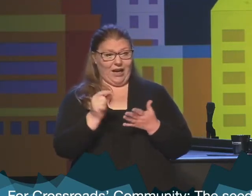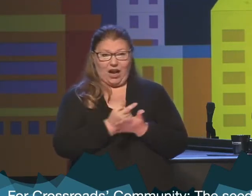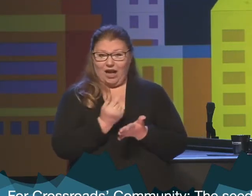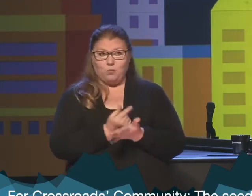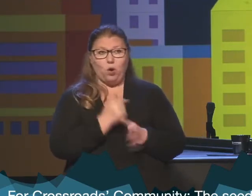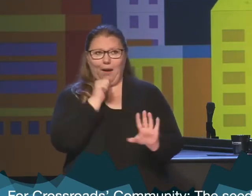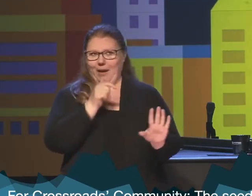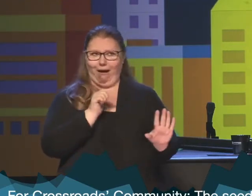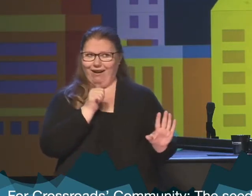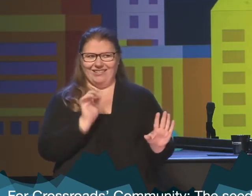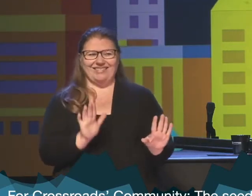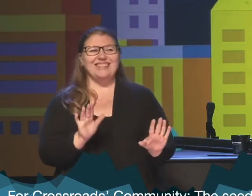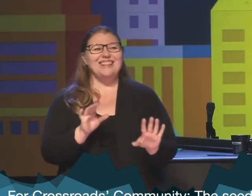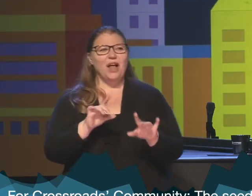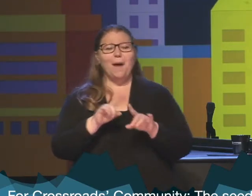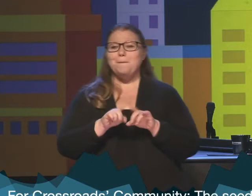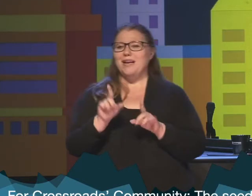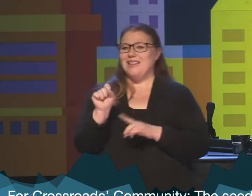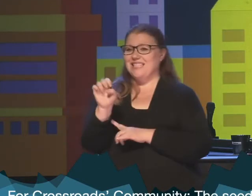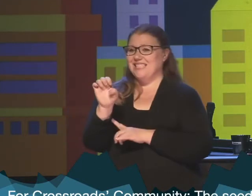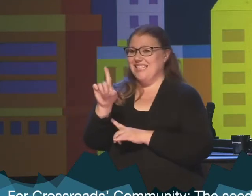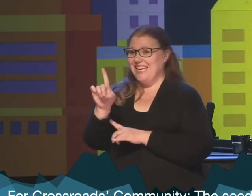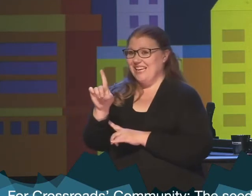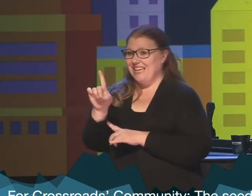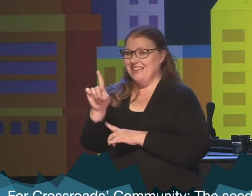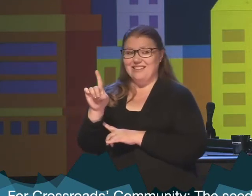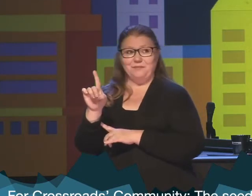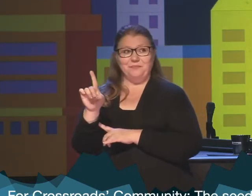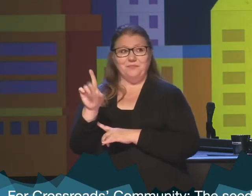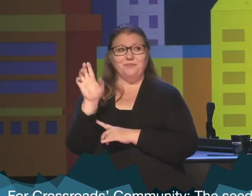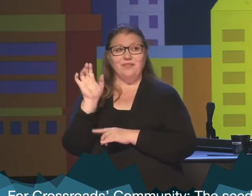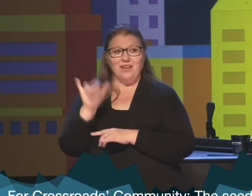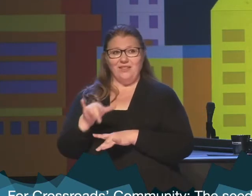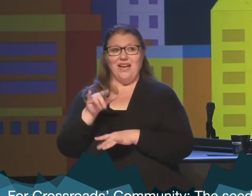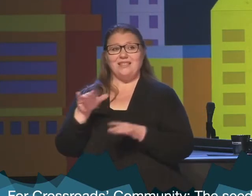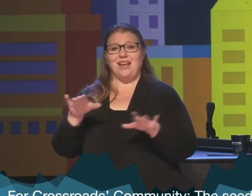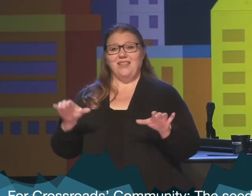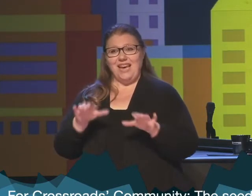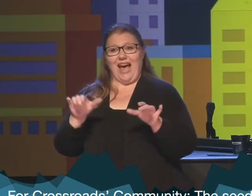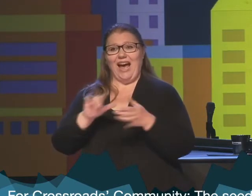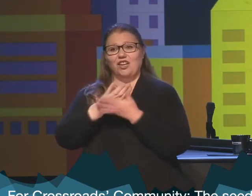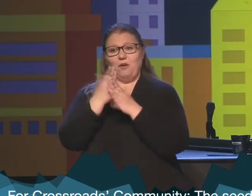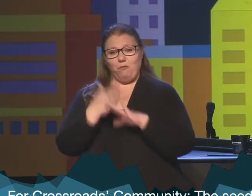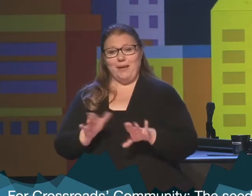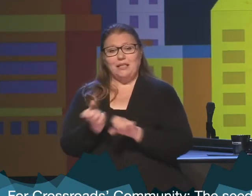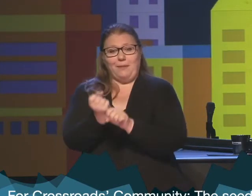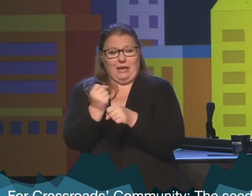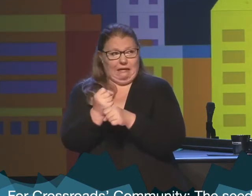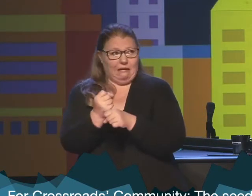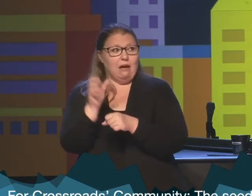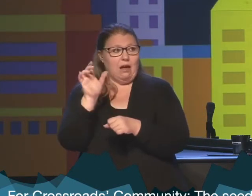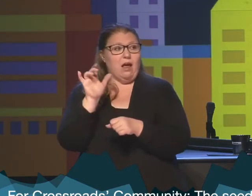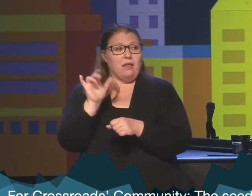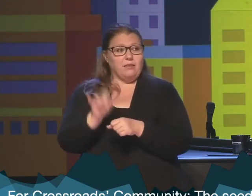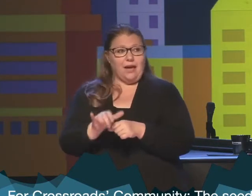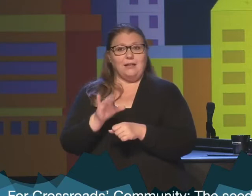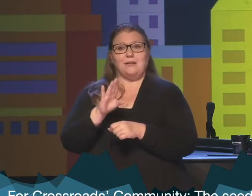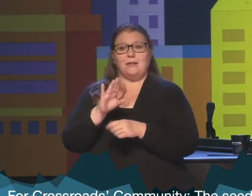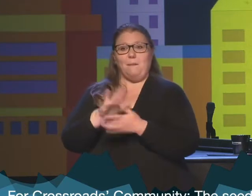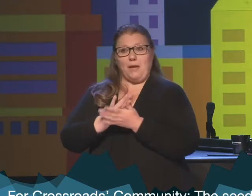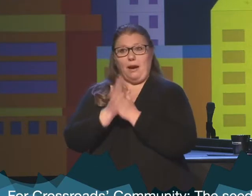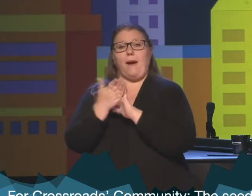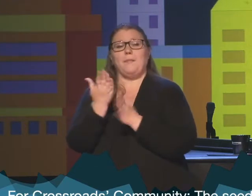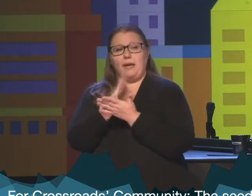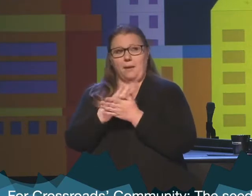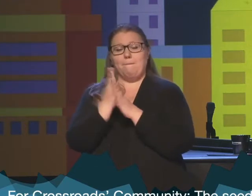if I were writing, I would say, oh, the seed is the act of peacemaking. The seed is being a peacemaker. The